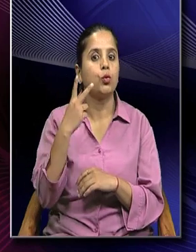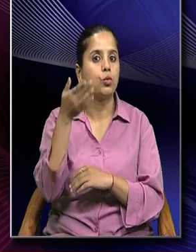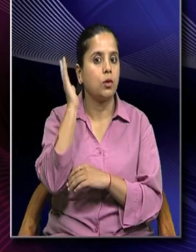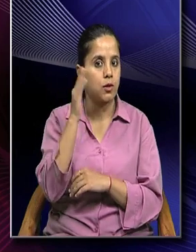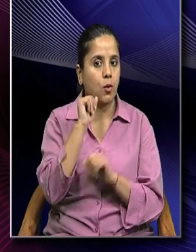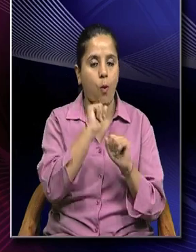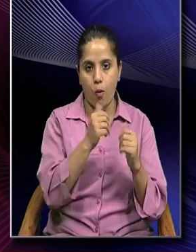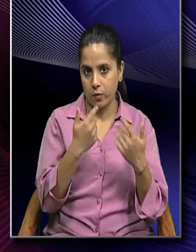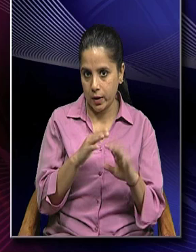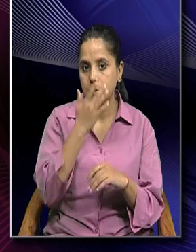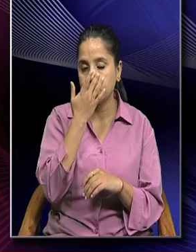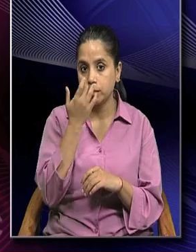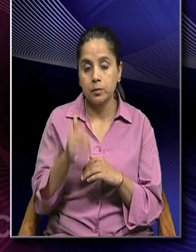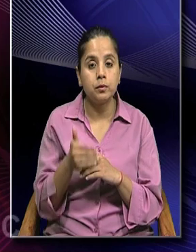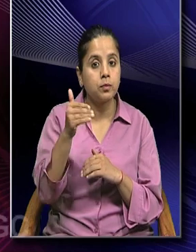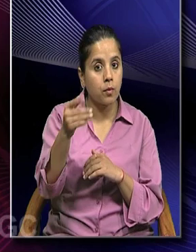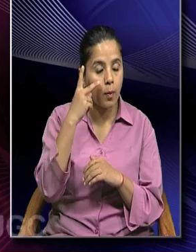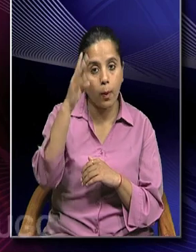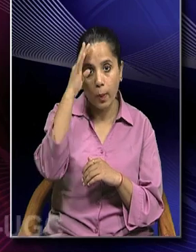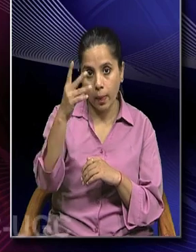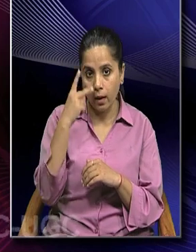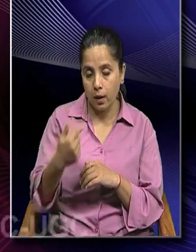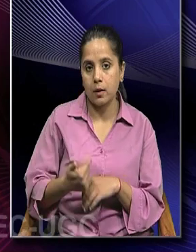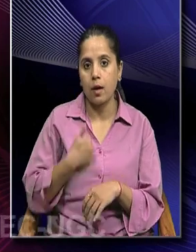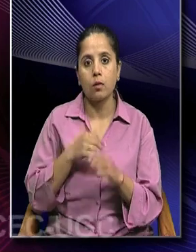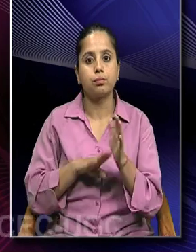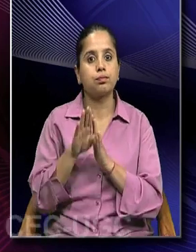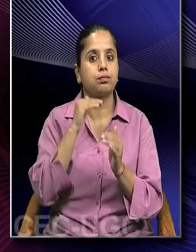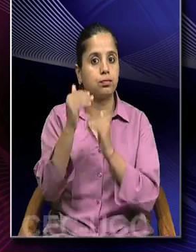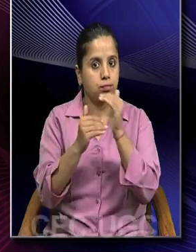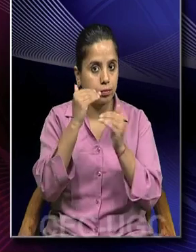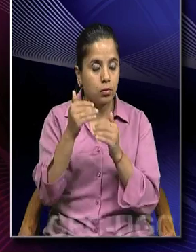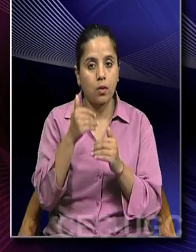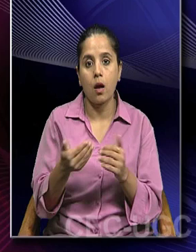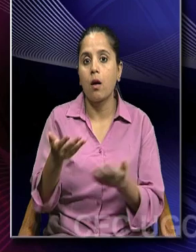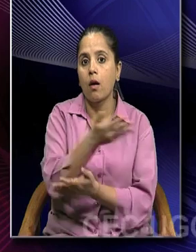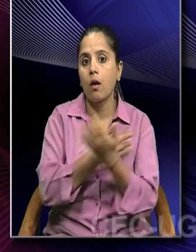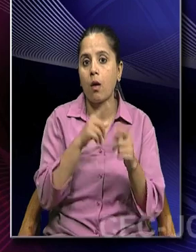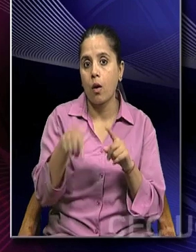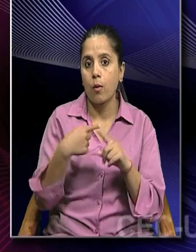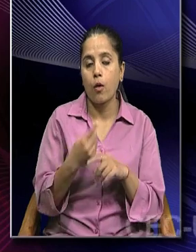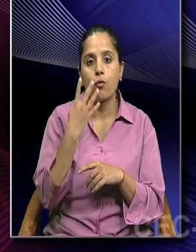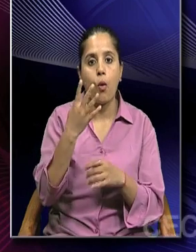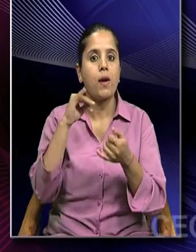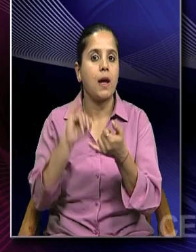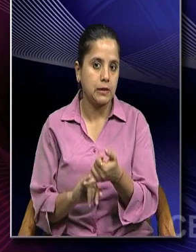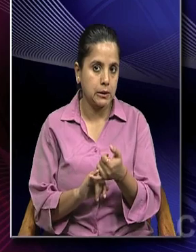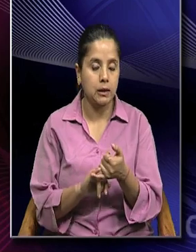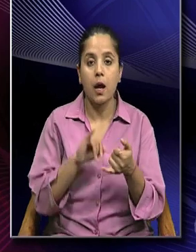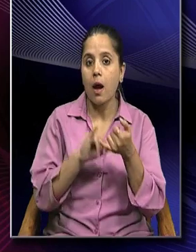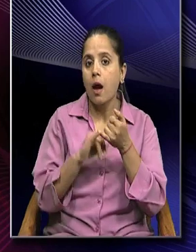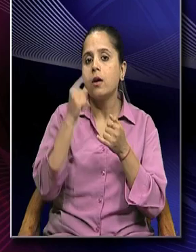mine. Now, coming to the theory of self development, and there we discussed about 4 S. S